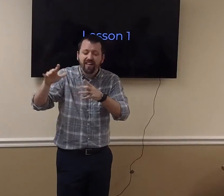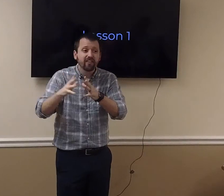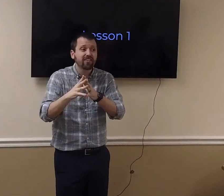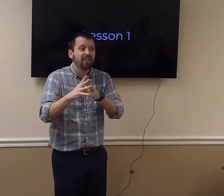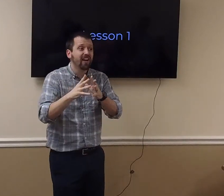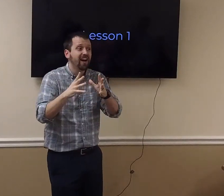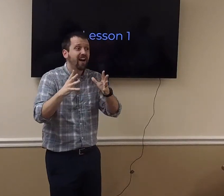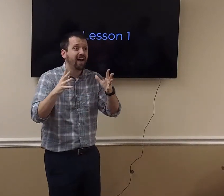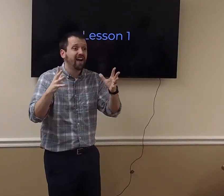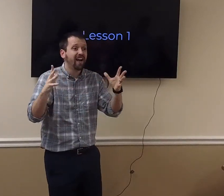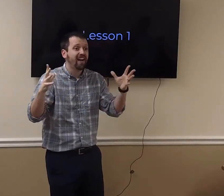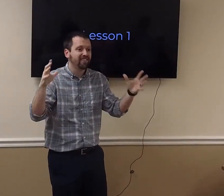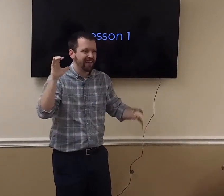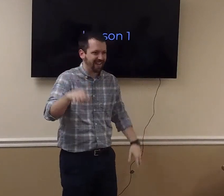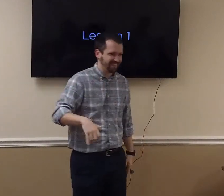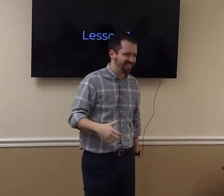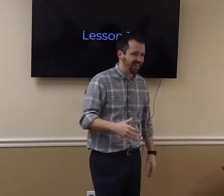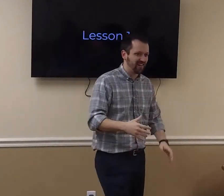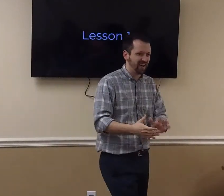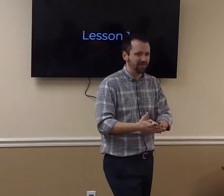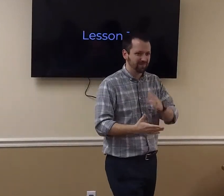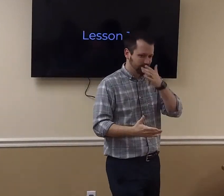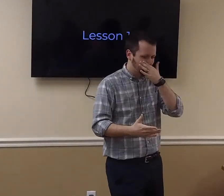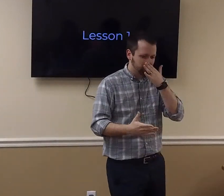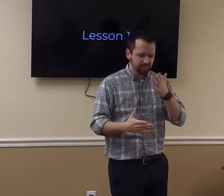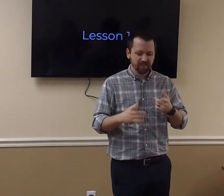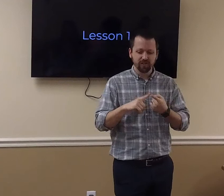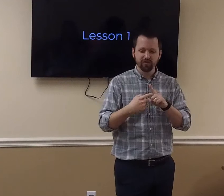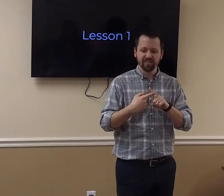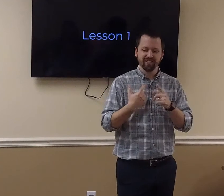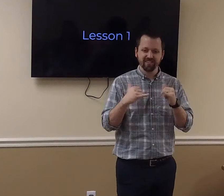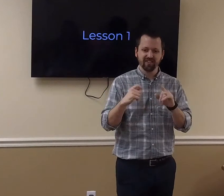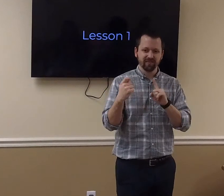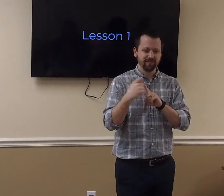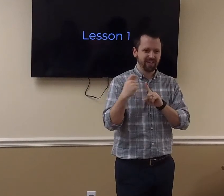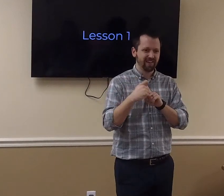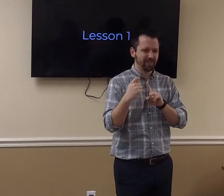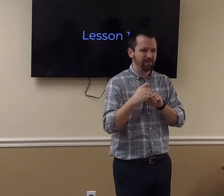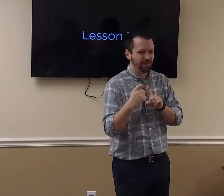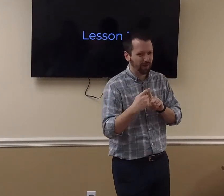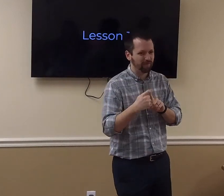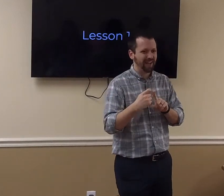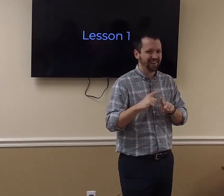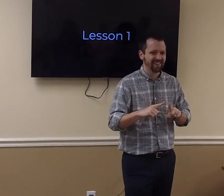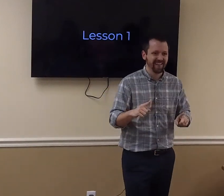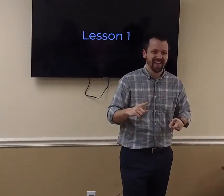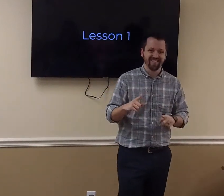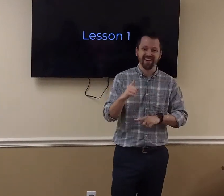was a lot of that. So, those friends, they still make a lot of fun of me for it, but because I said a